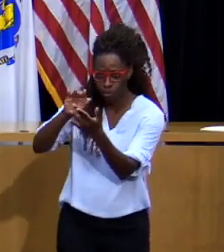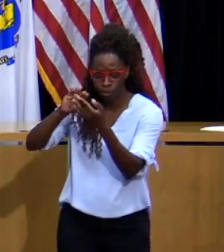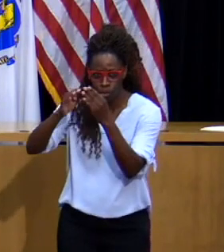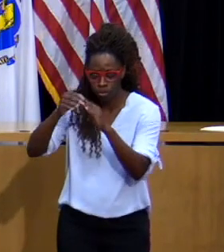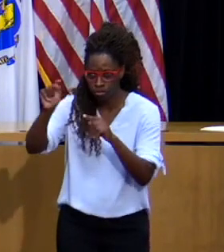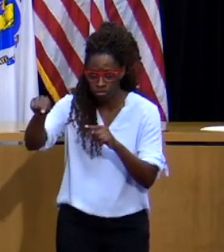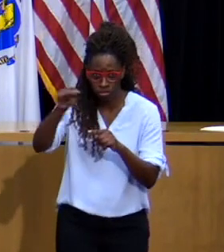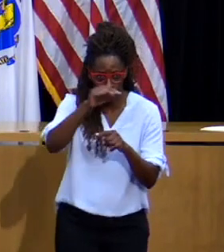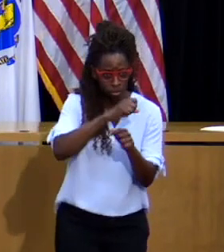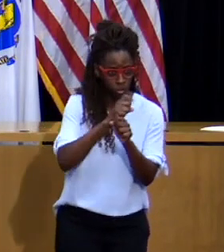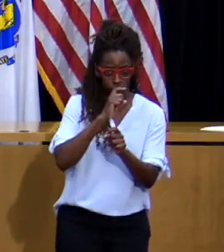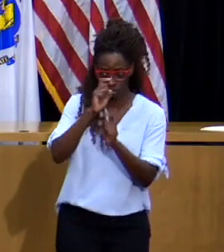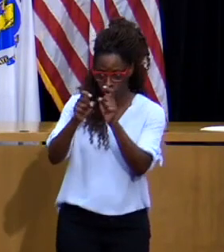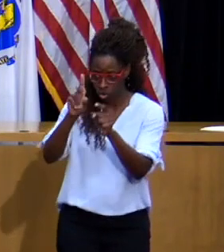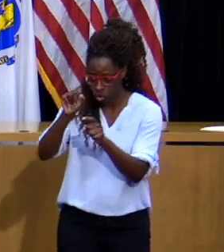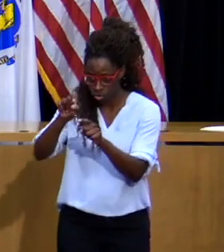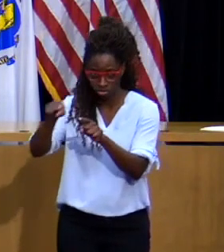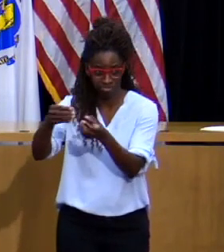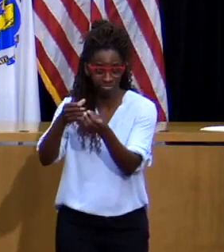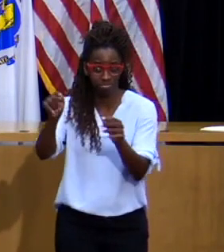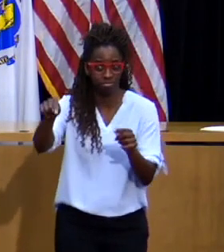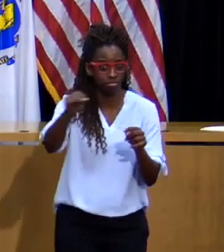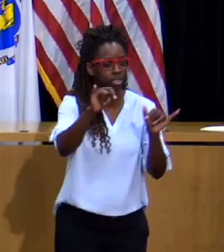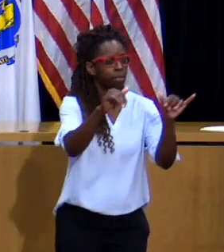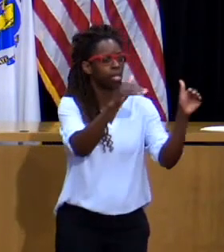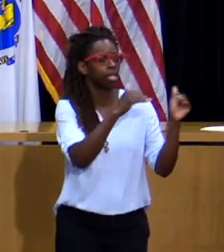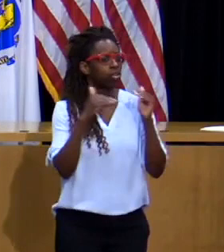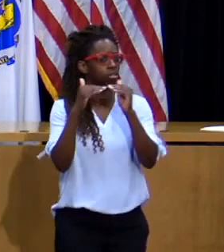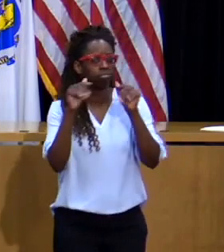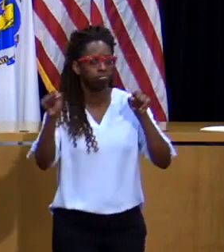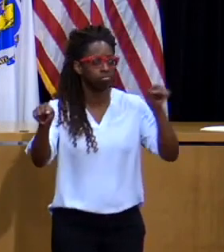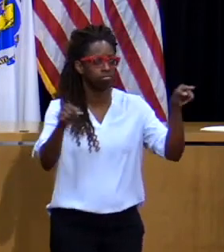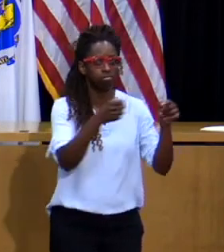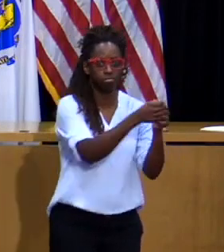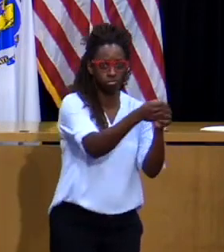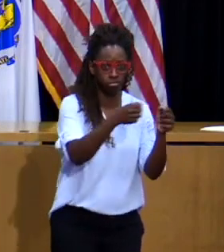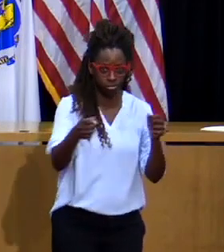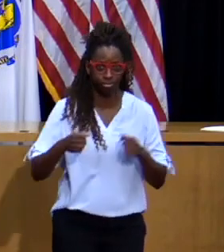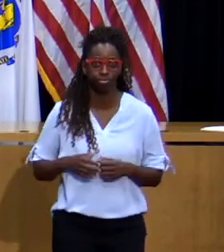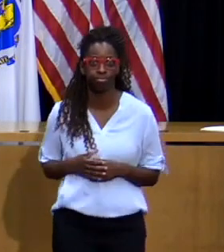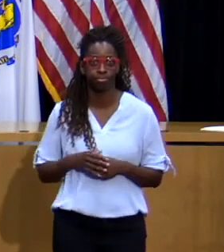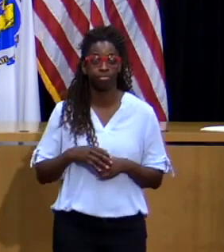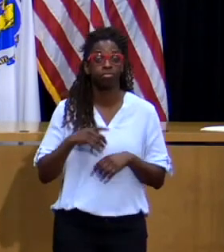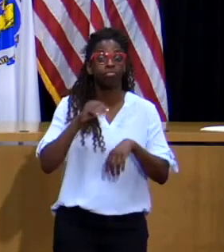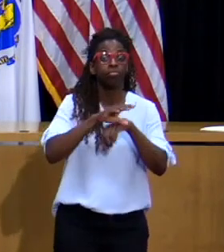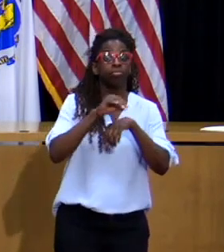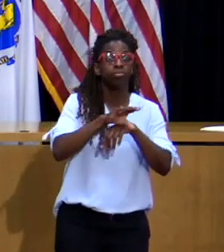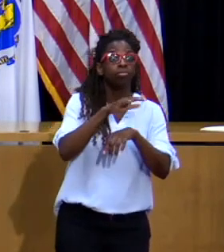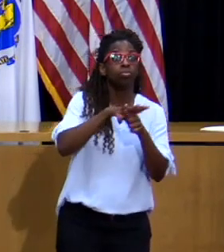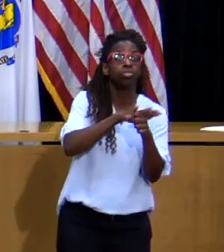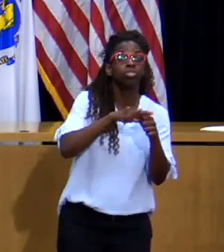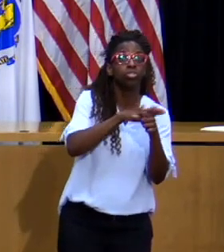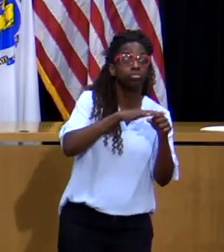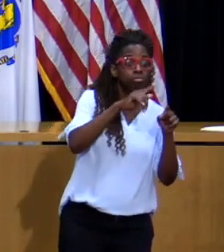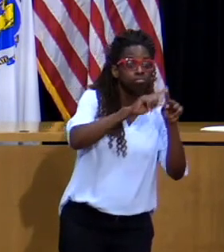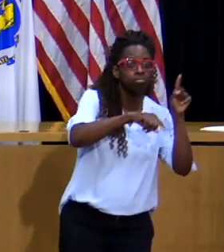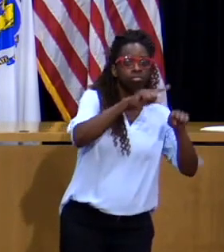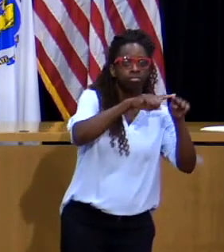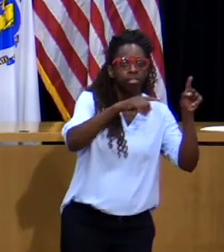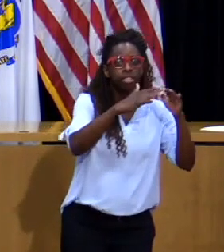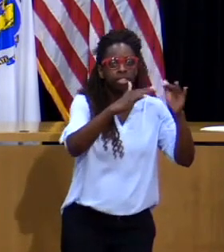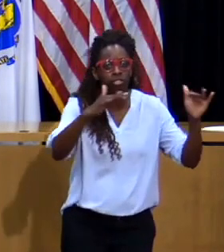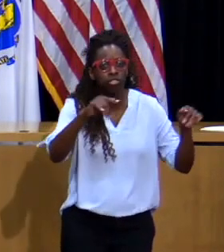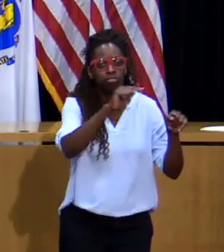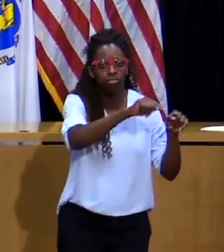vaccine. The advisory group also had regional diversity, bringing together perspectives from different areas of our